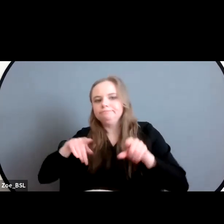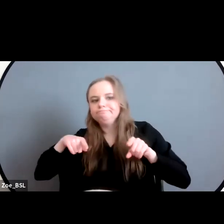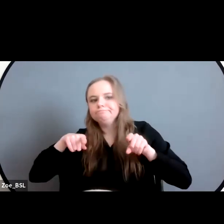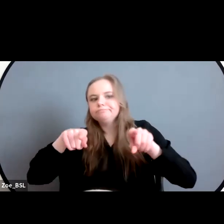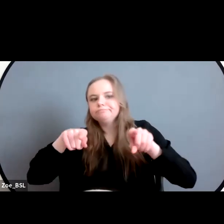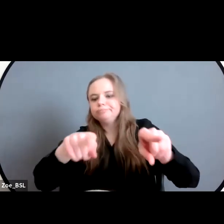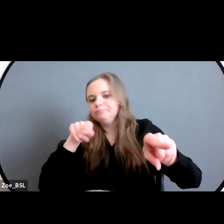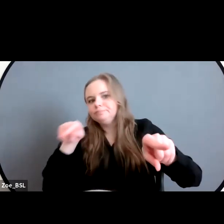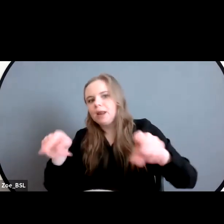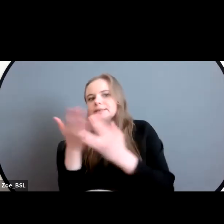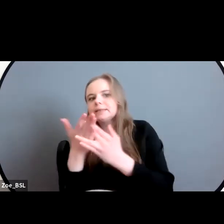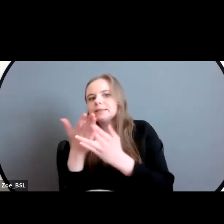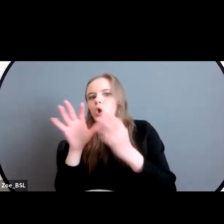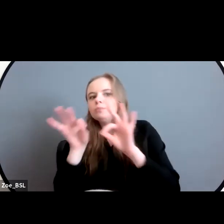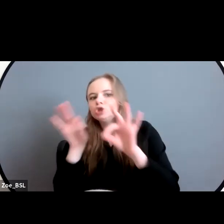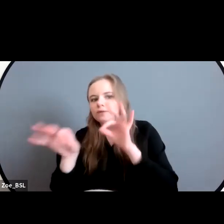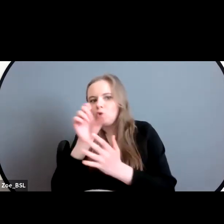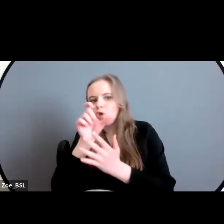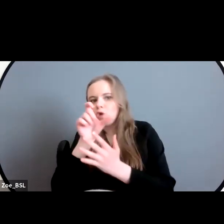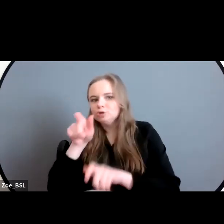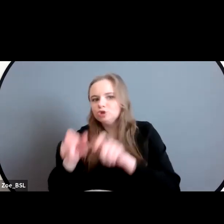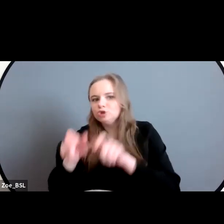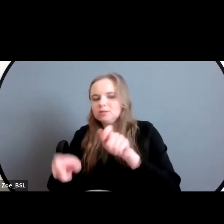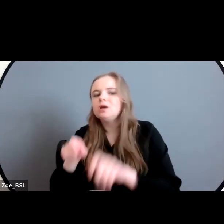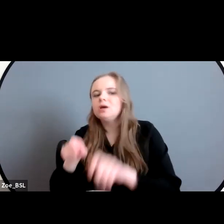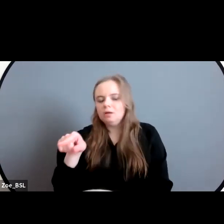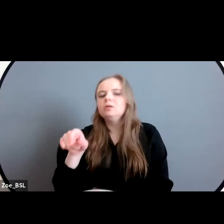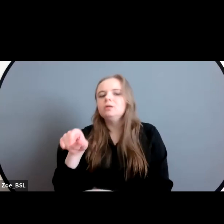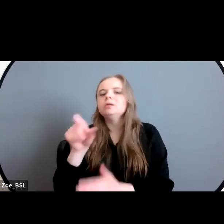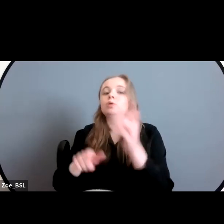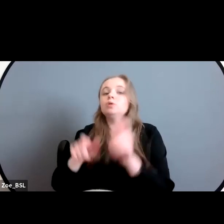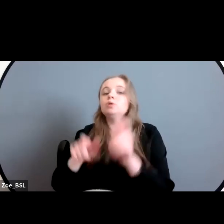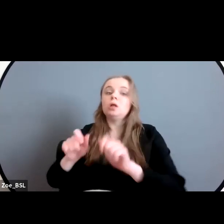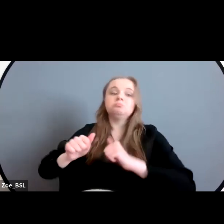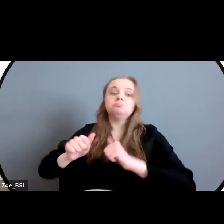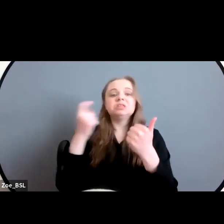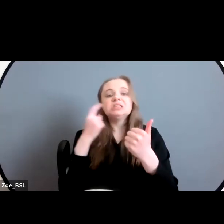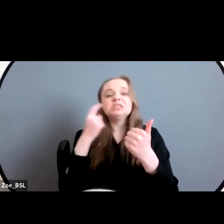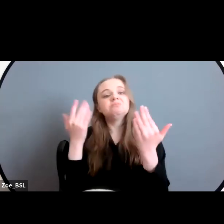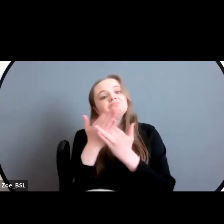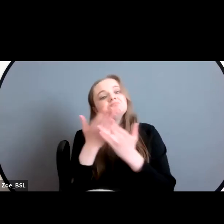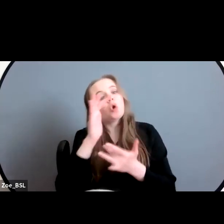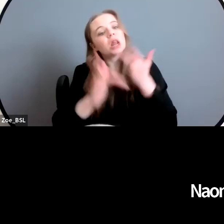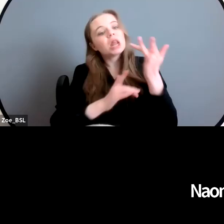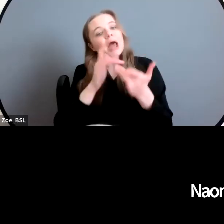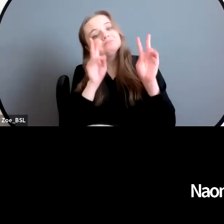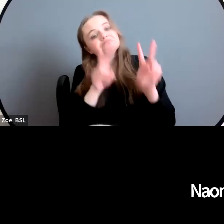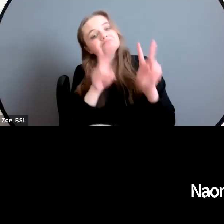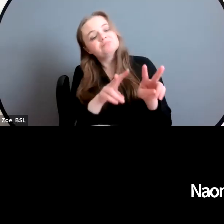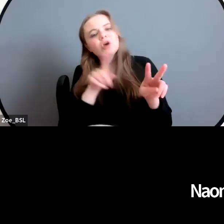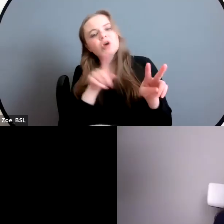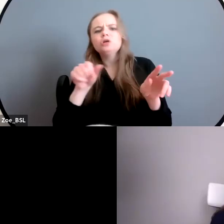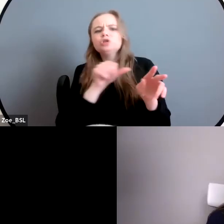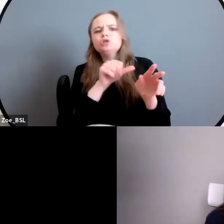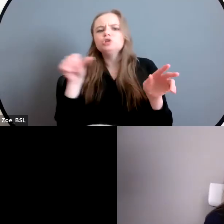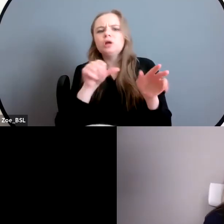students. Just because disabled students can now engage with materials from wherever they are or from home doesn't mean that they should be excluded from being